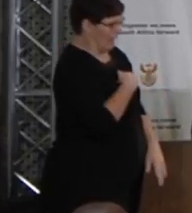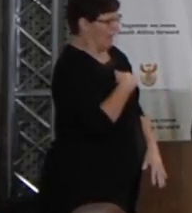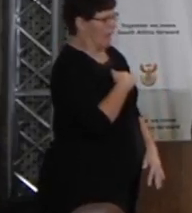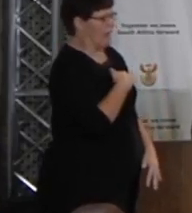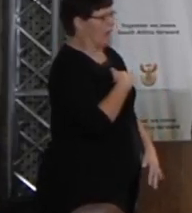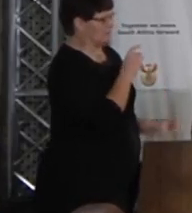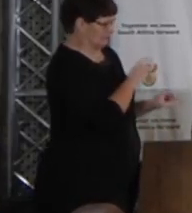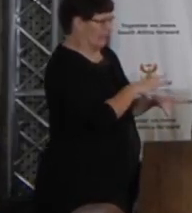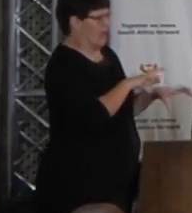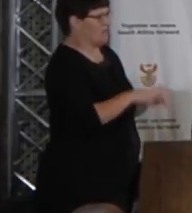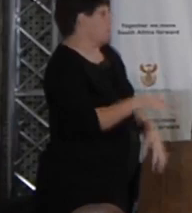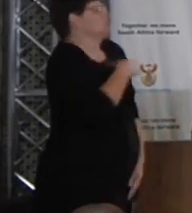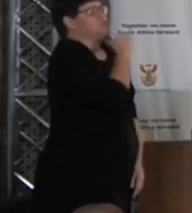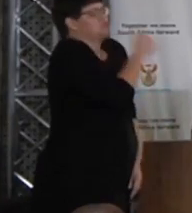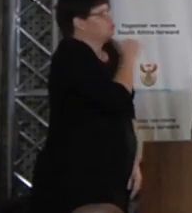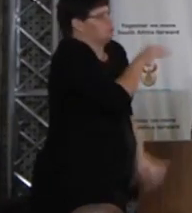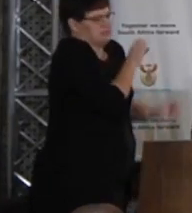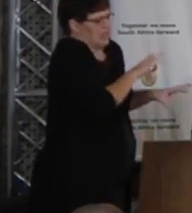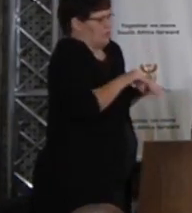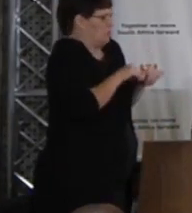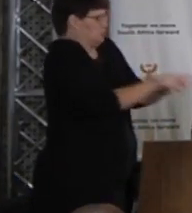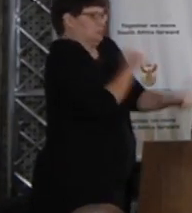mind to live with it.